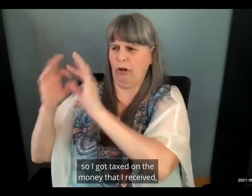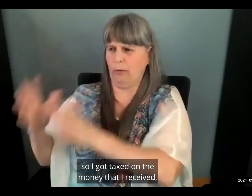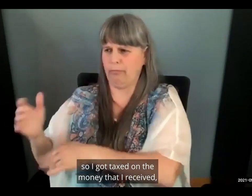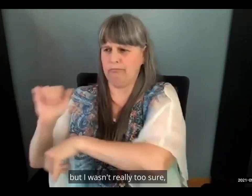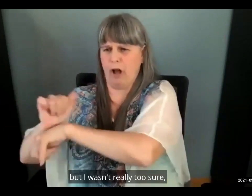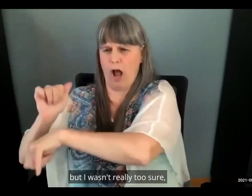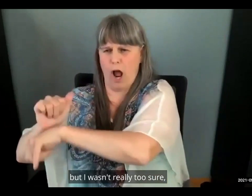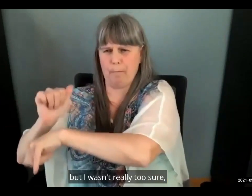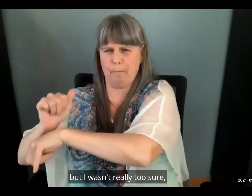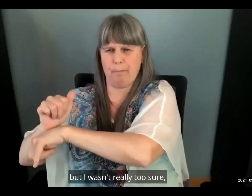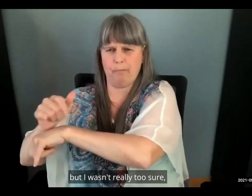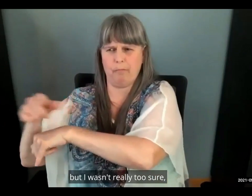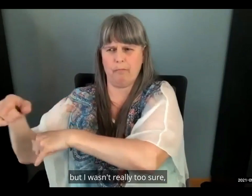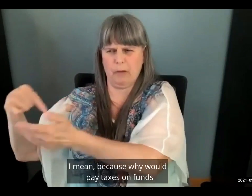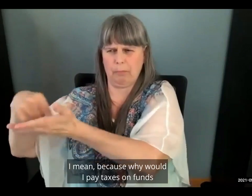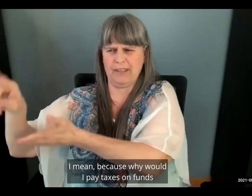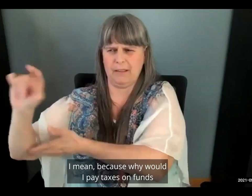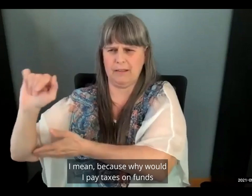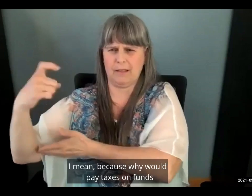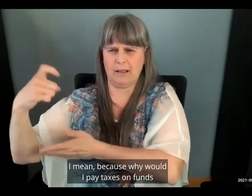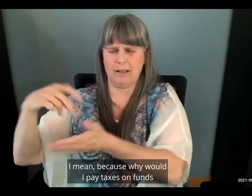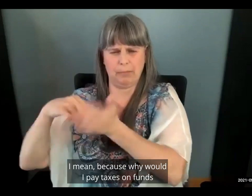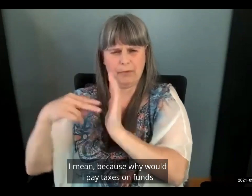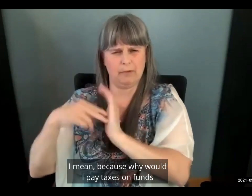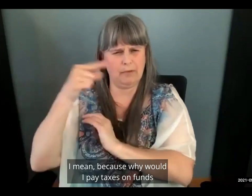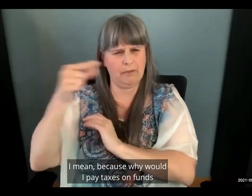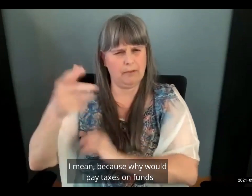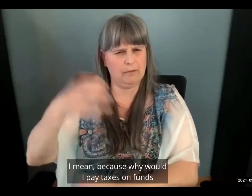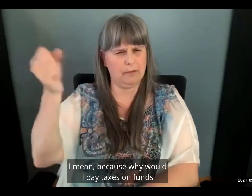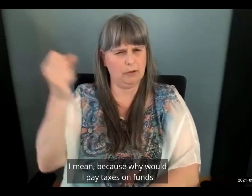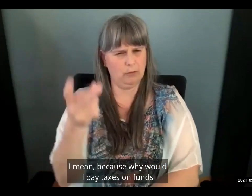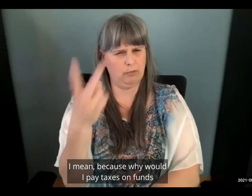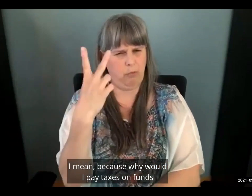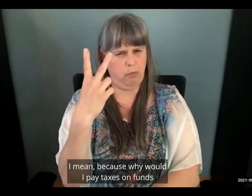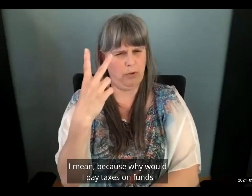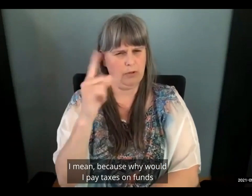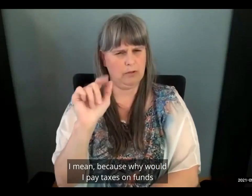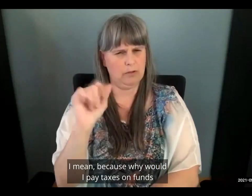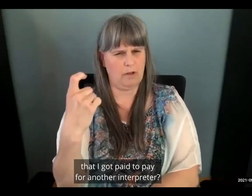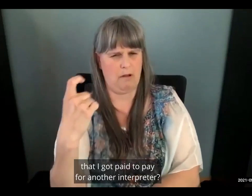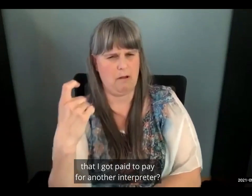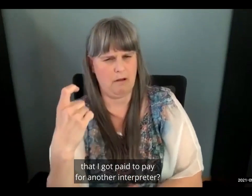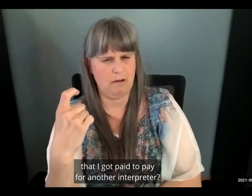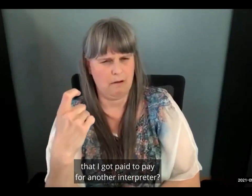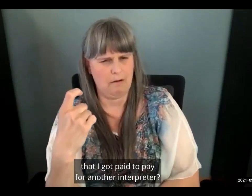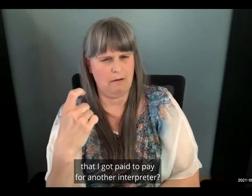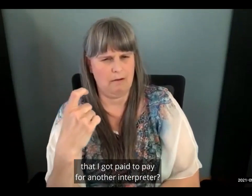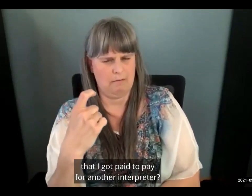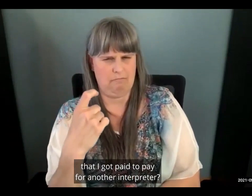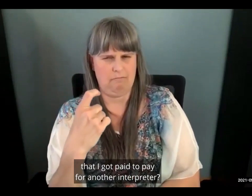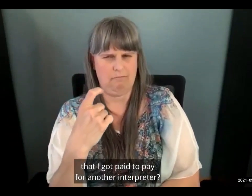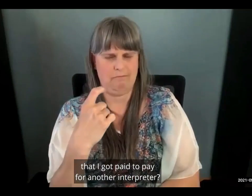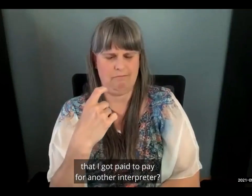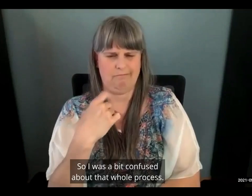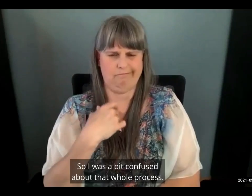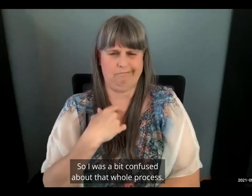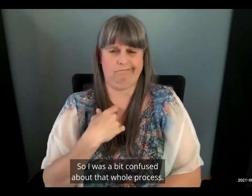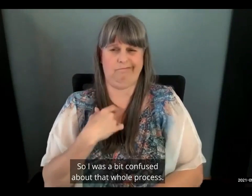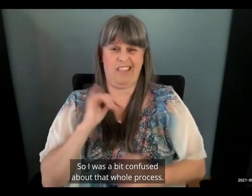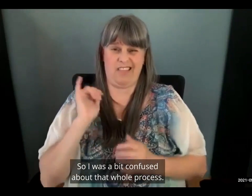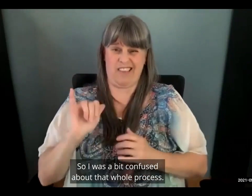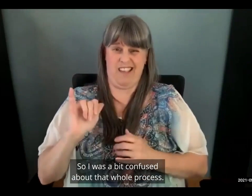that I received, but I wasn't really too sure. I mean, because why would I pay taxes on funds that I got paid to pay for another interpreter?